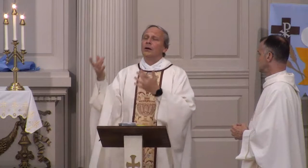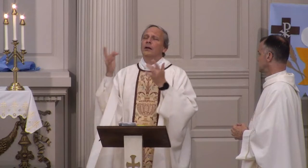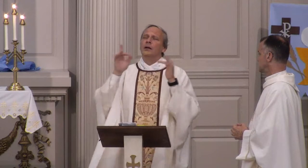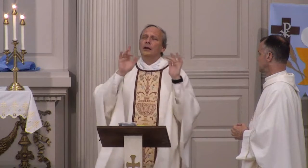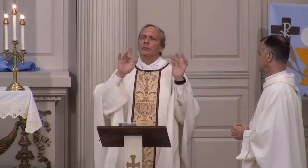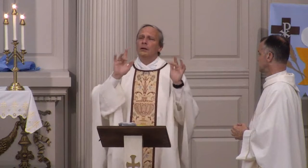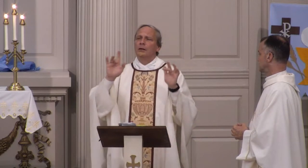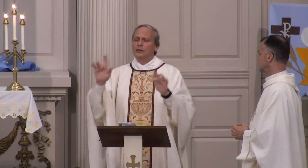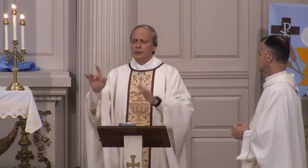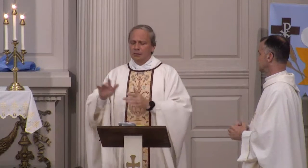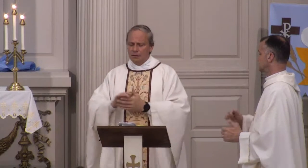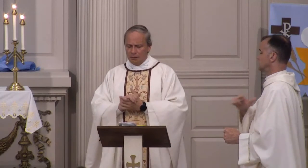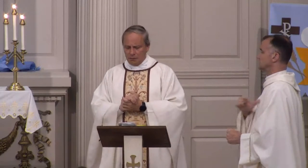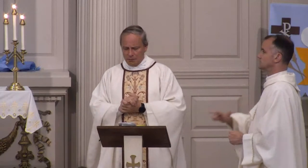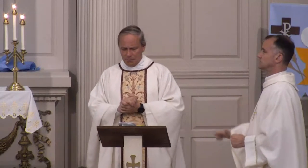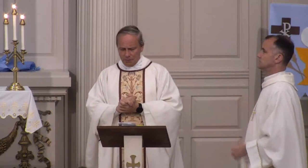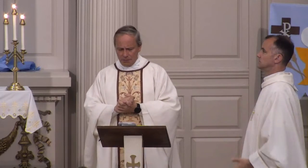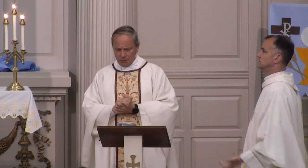Lord, have mercy.